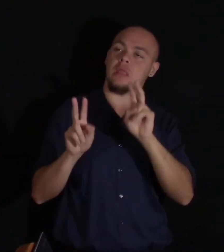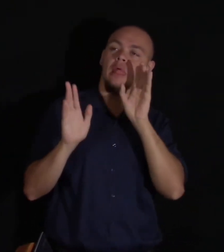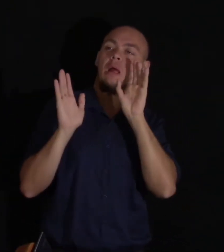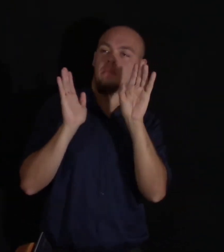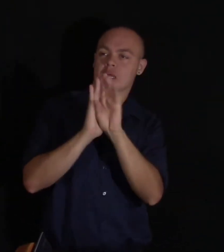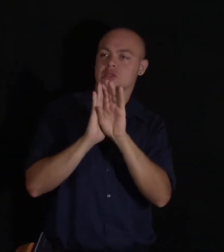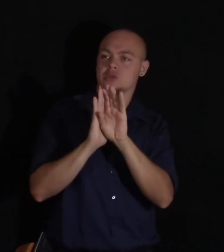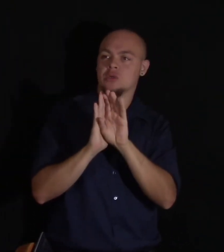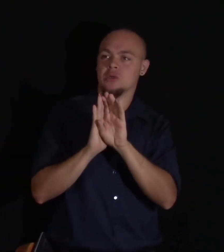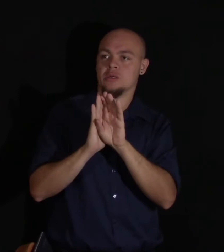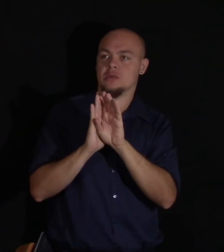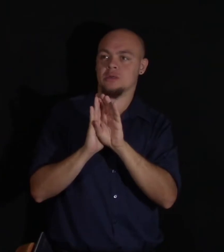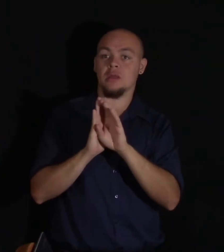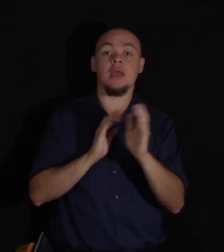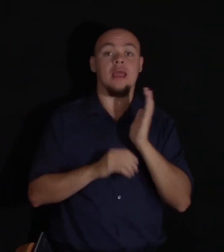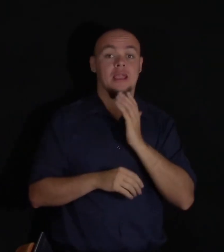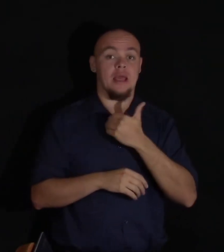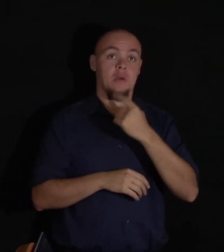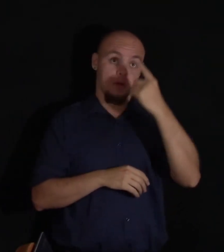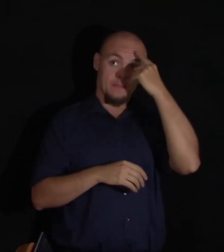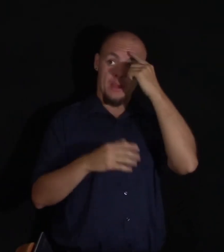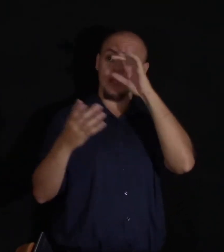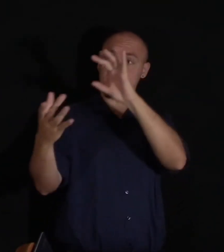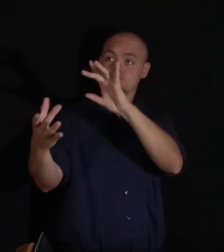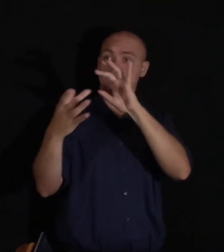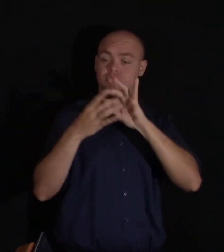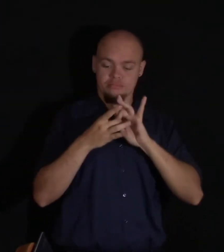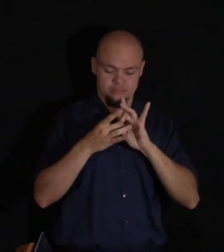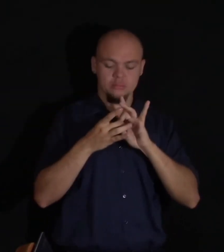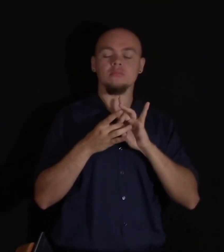it becomes a picture in our mind.